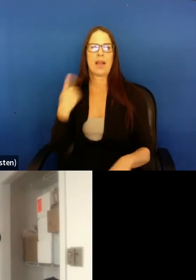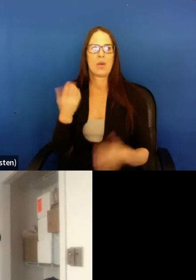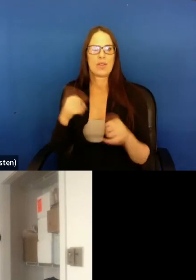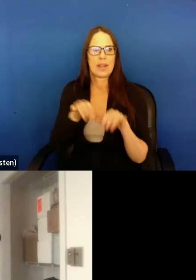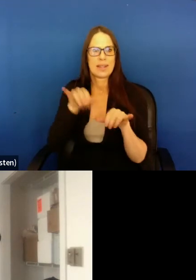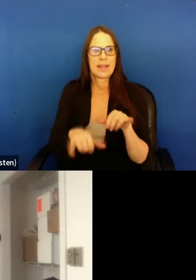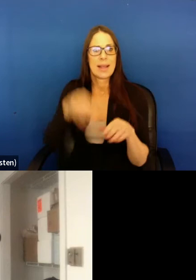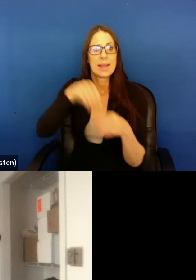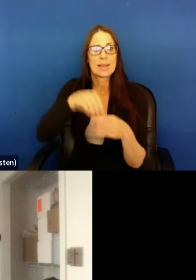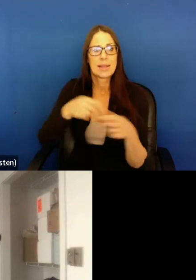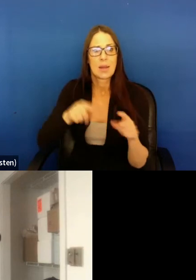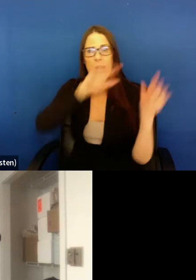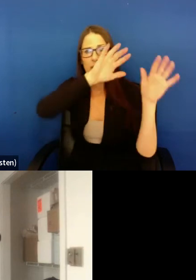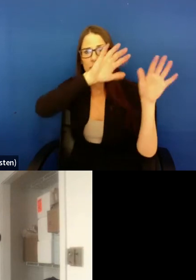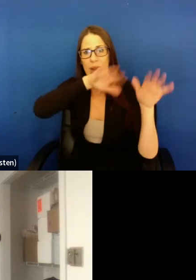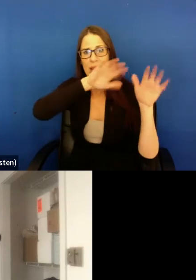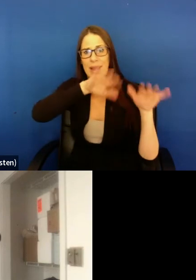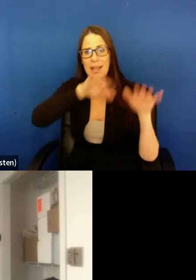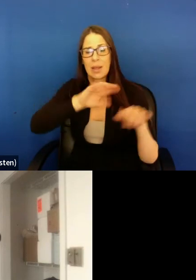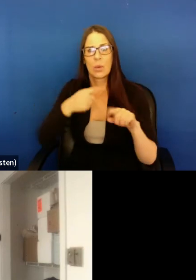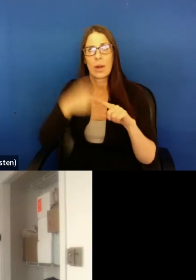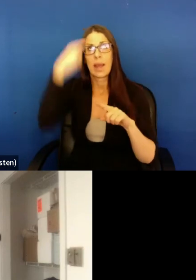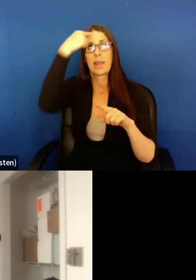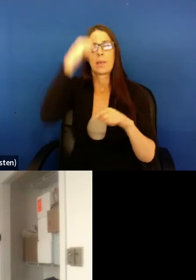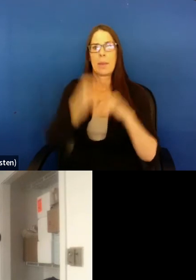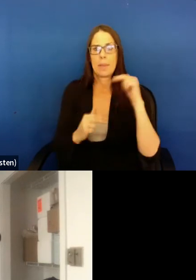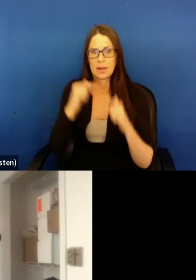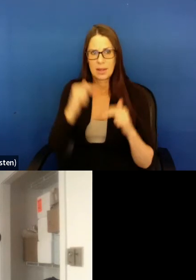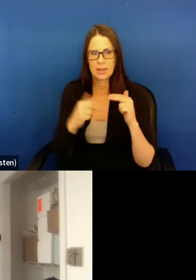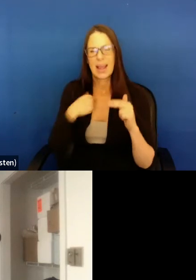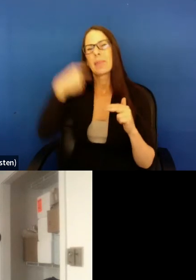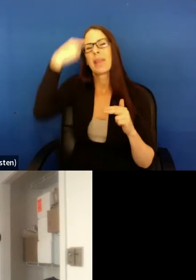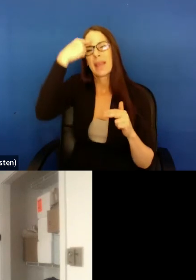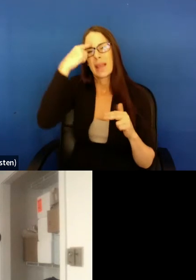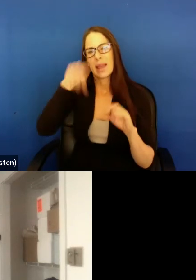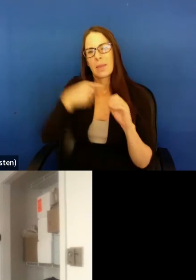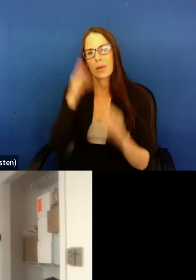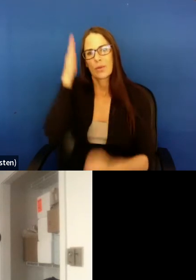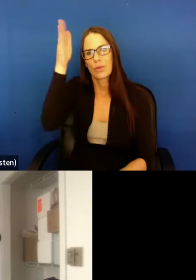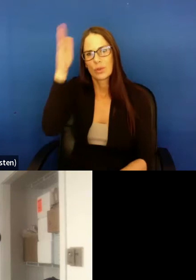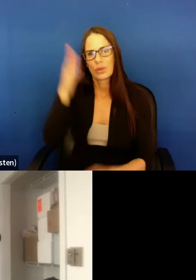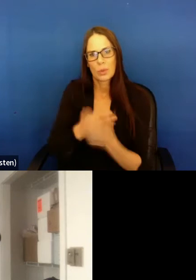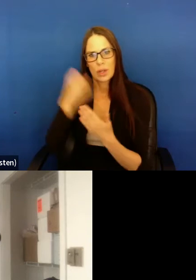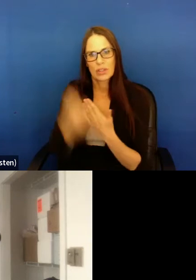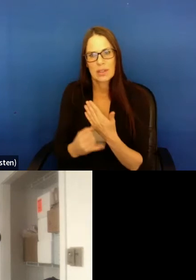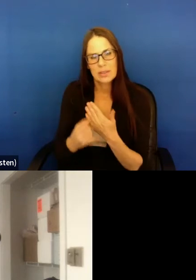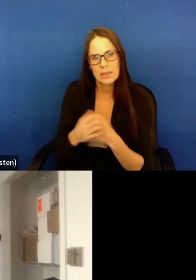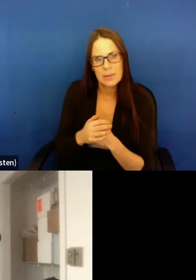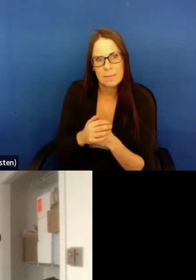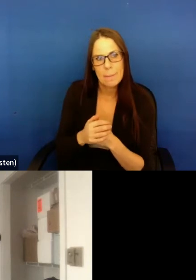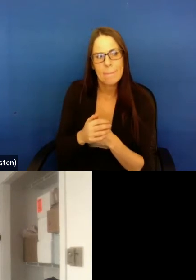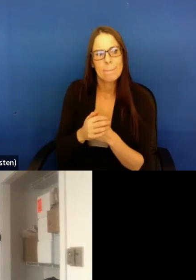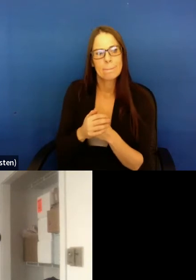like that. So when I think about buildings, so this is thinking about future projects to improve overall accessibility. Yep.